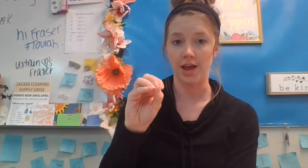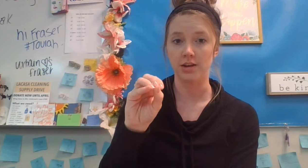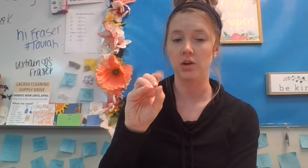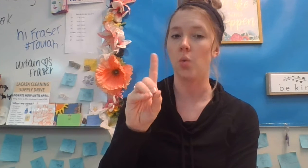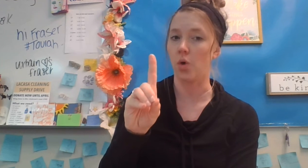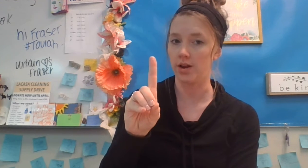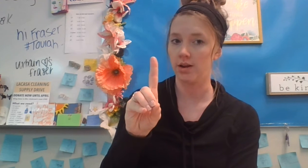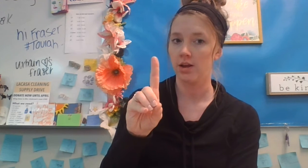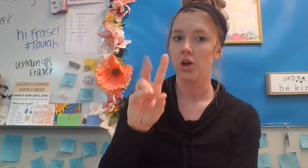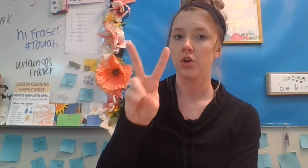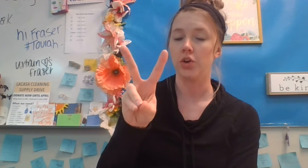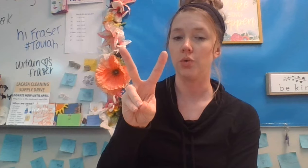201,